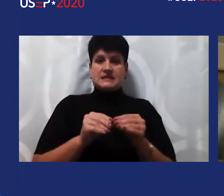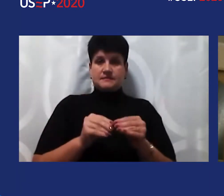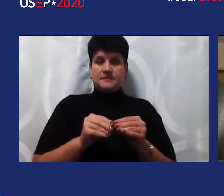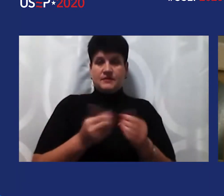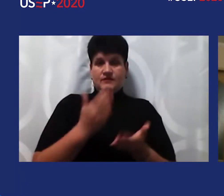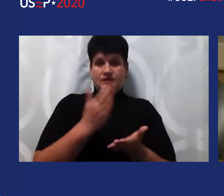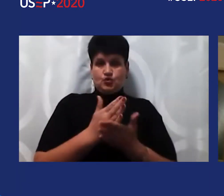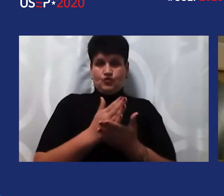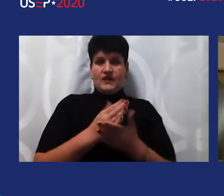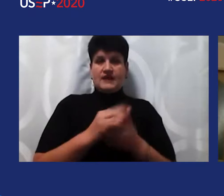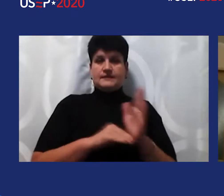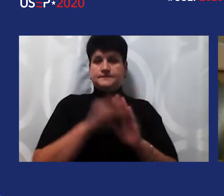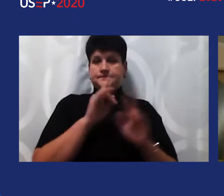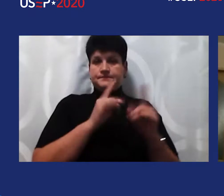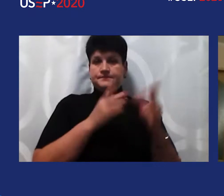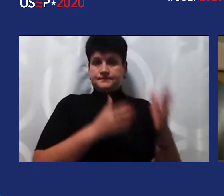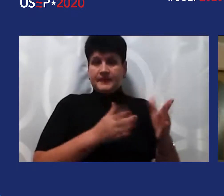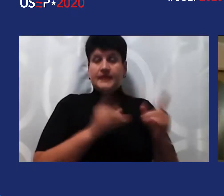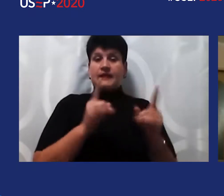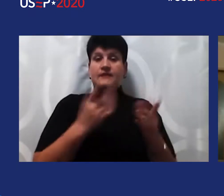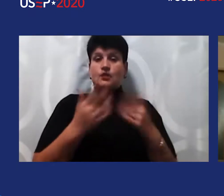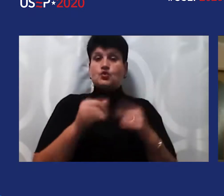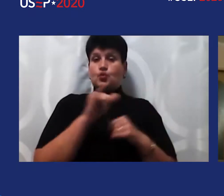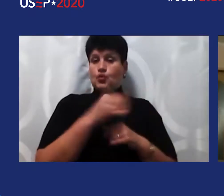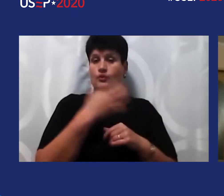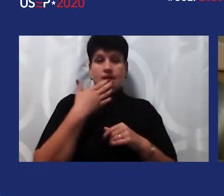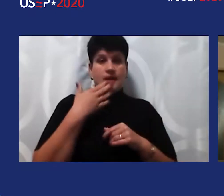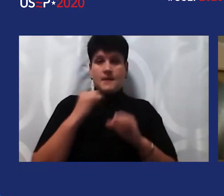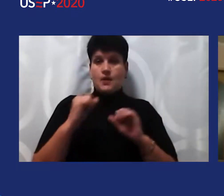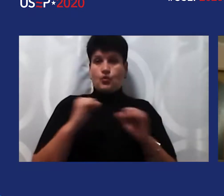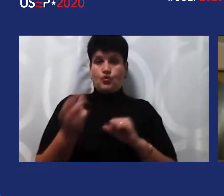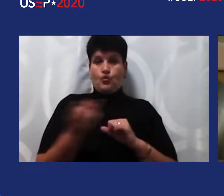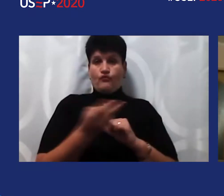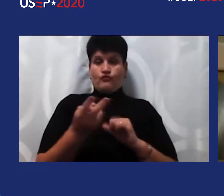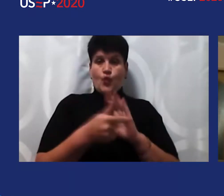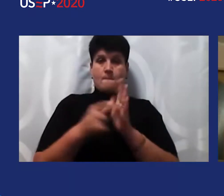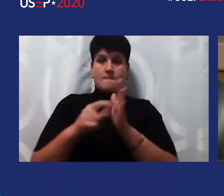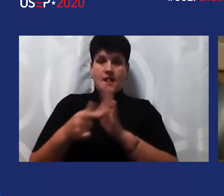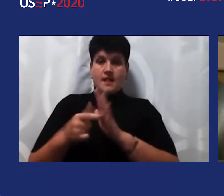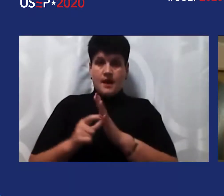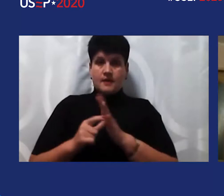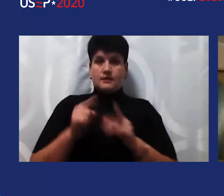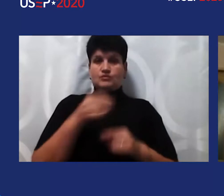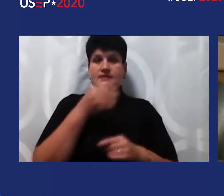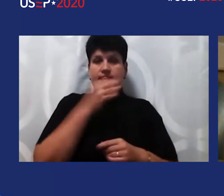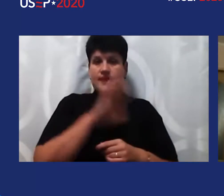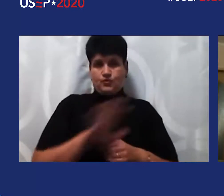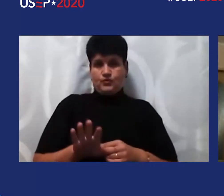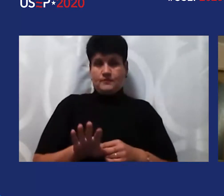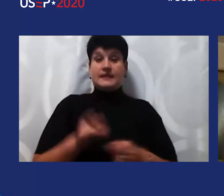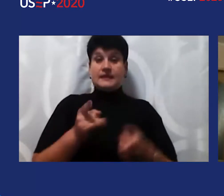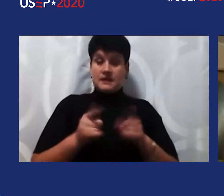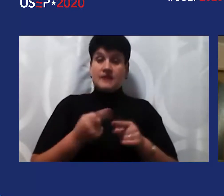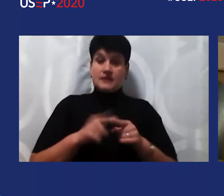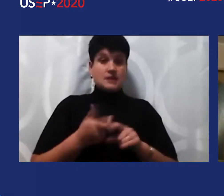power. President will have to coexist with the parliament.